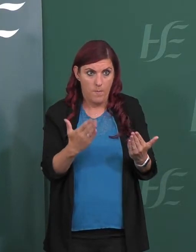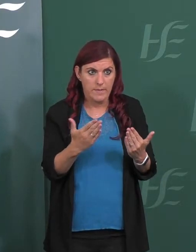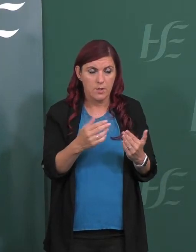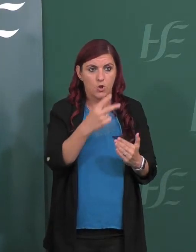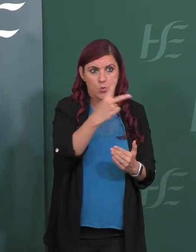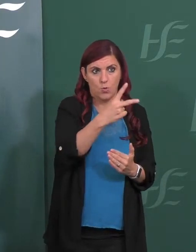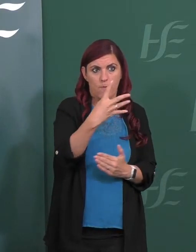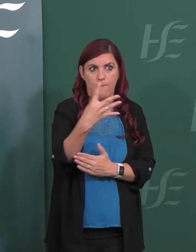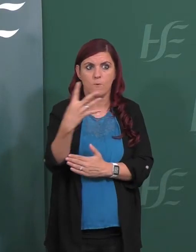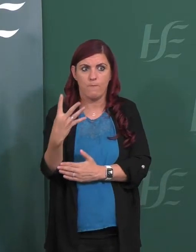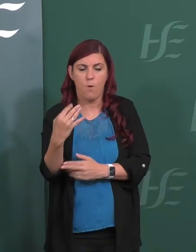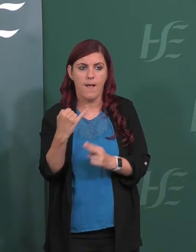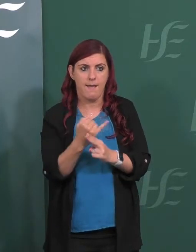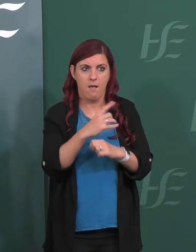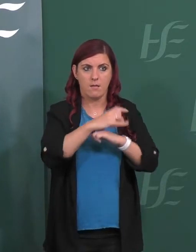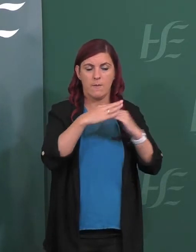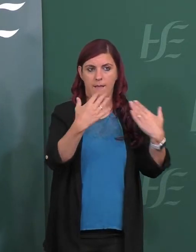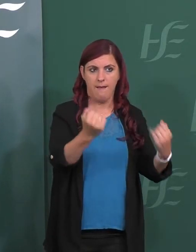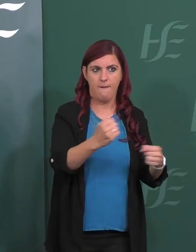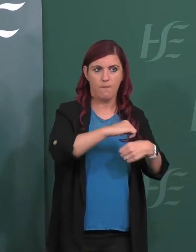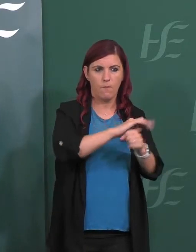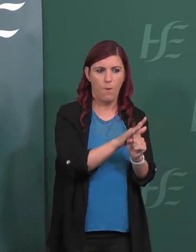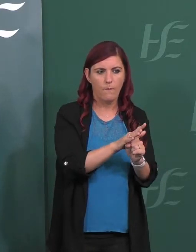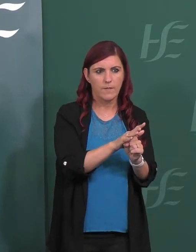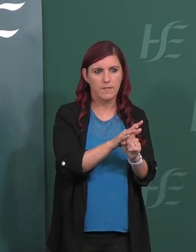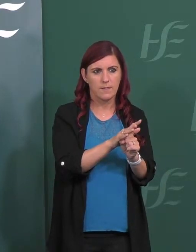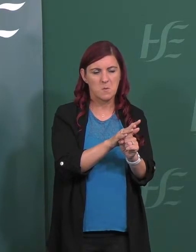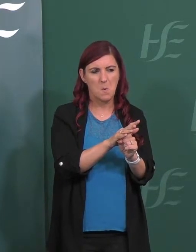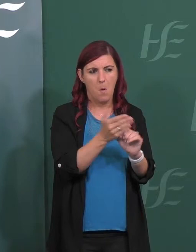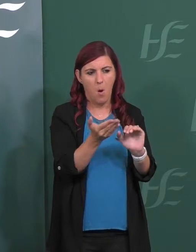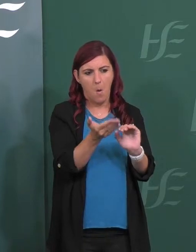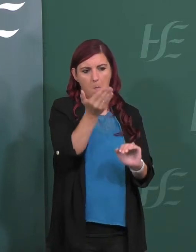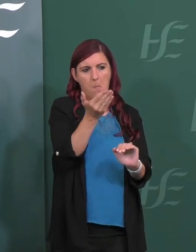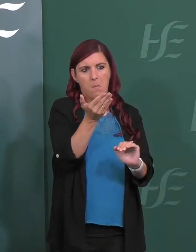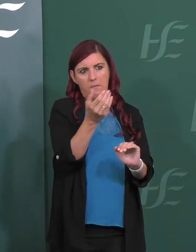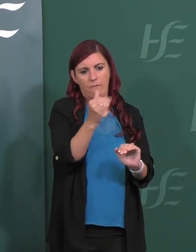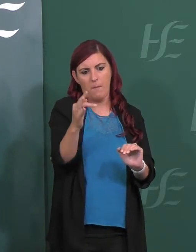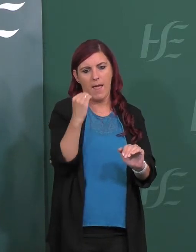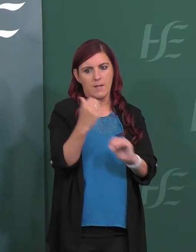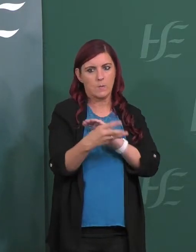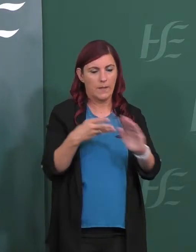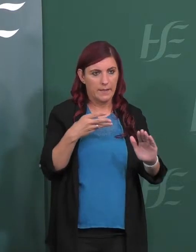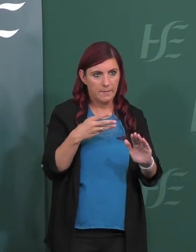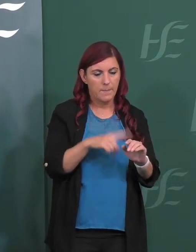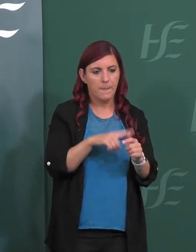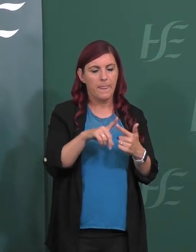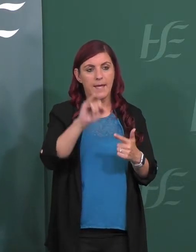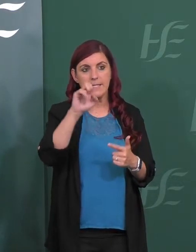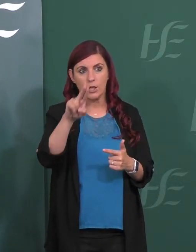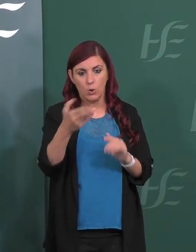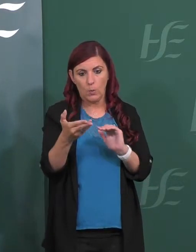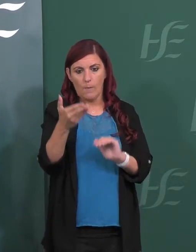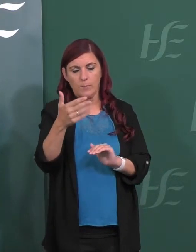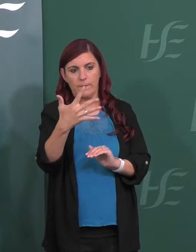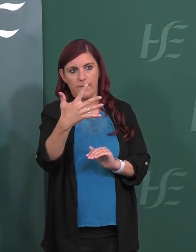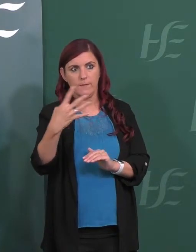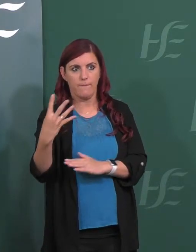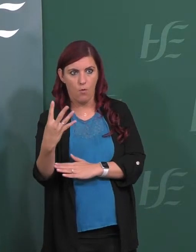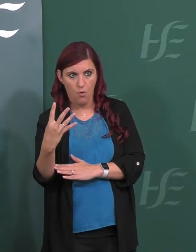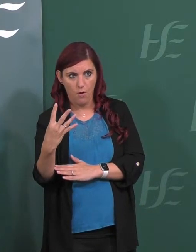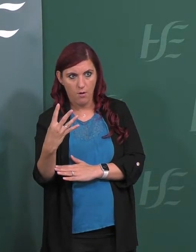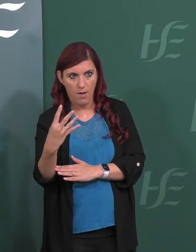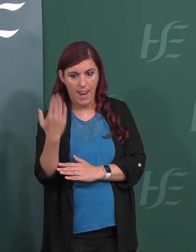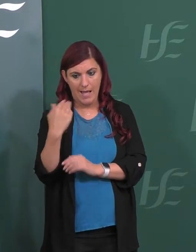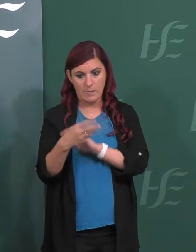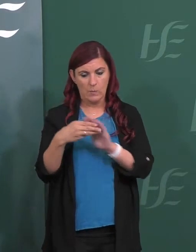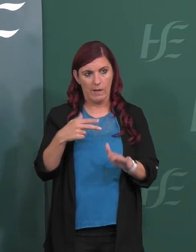244, which is up just about 20% on the same day last week. And ICU patients at 54, which is up from